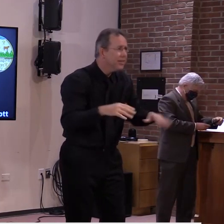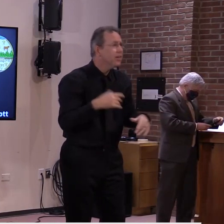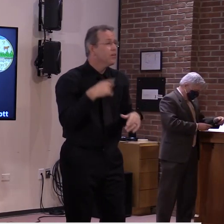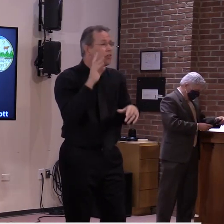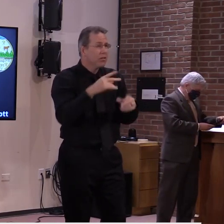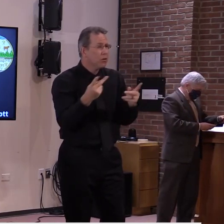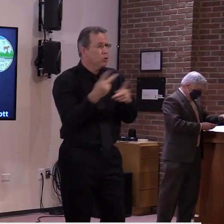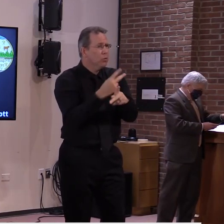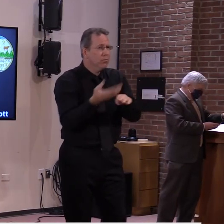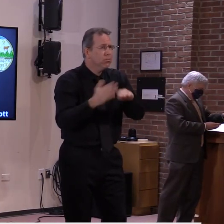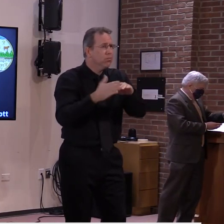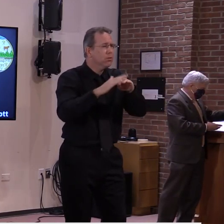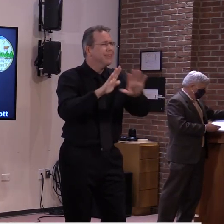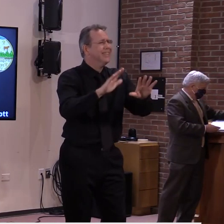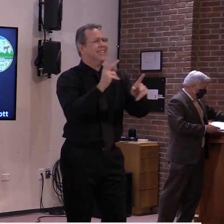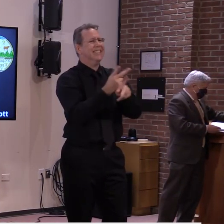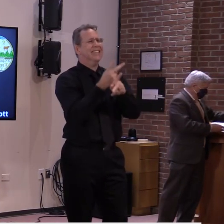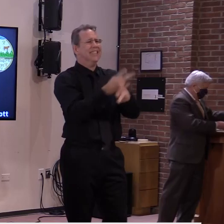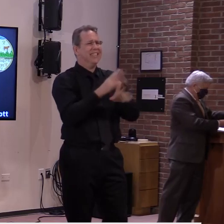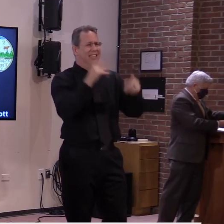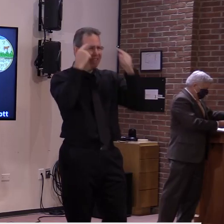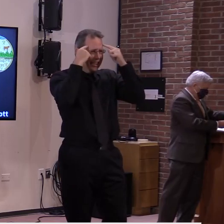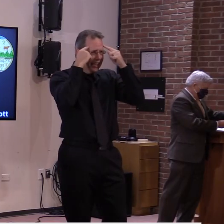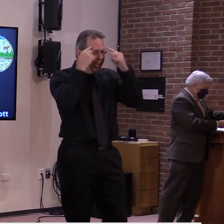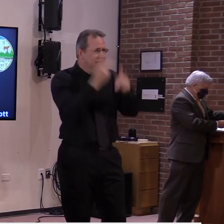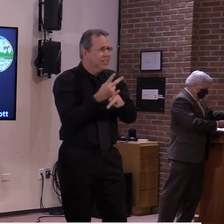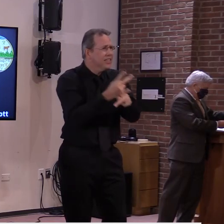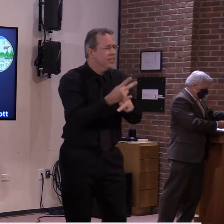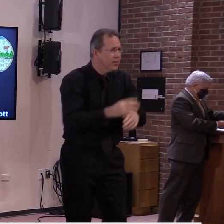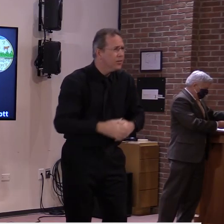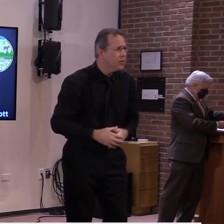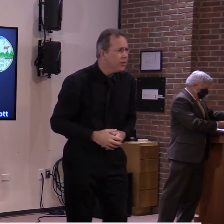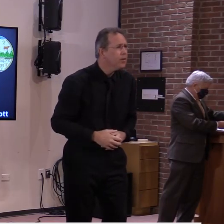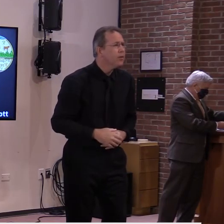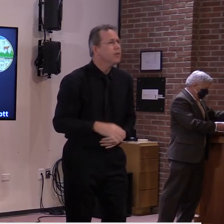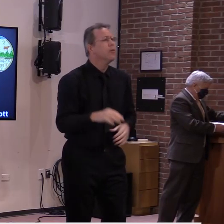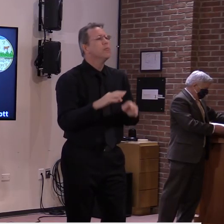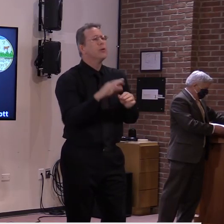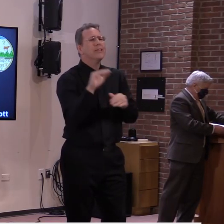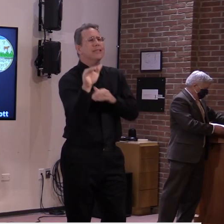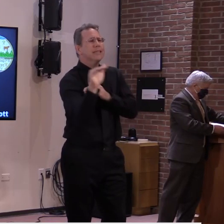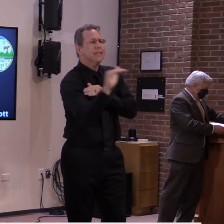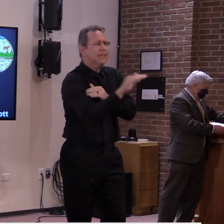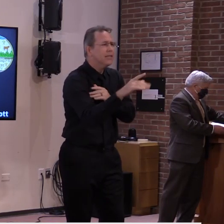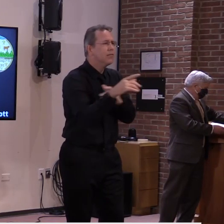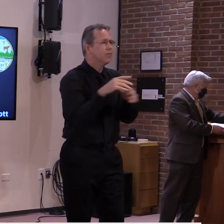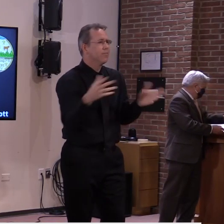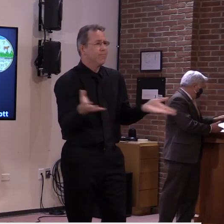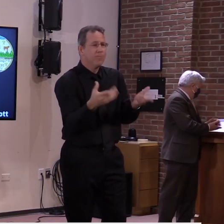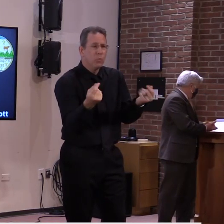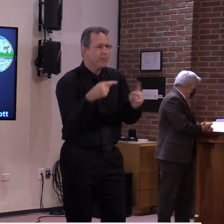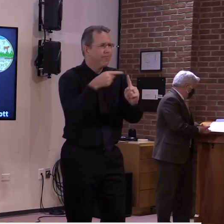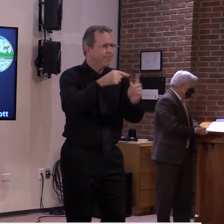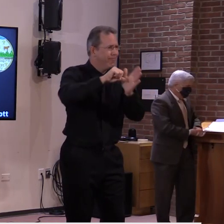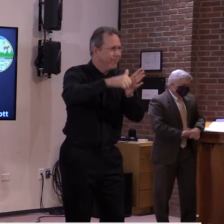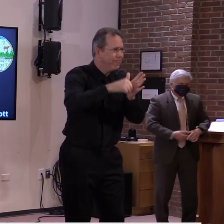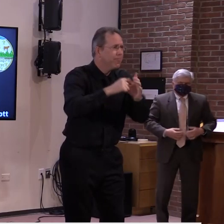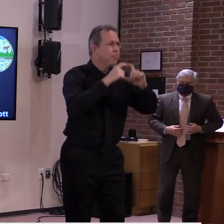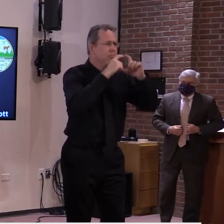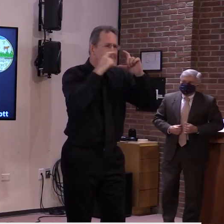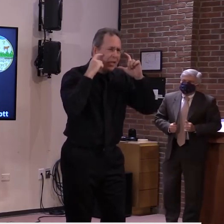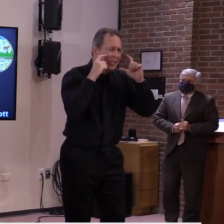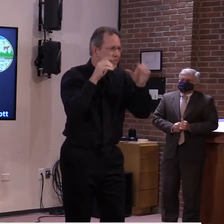result. As a reminder, this means we all need to wear a mask, wash our hands a lot,